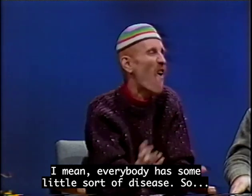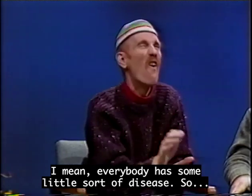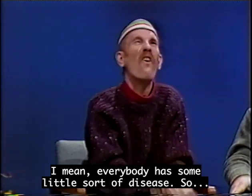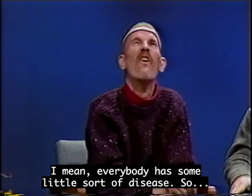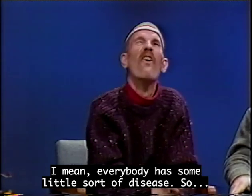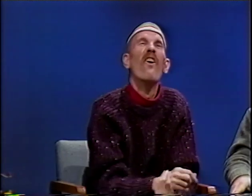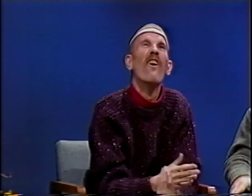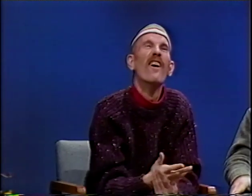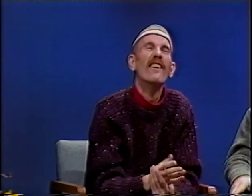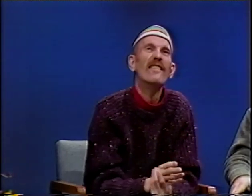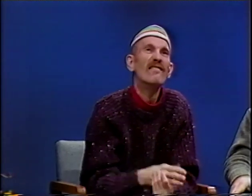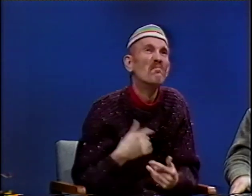so